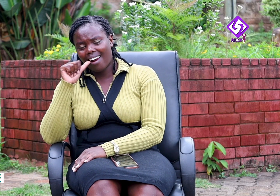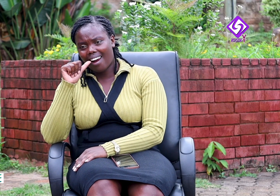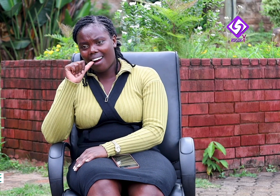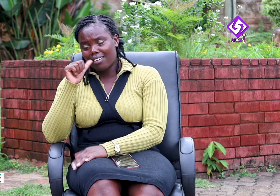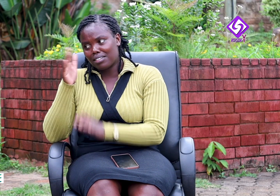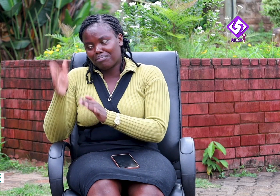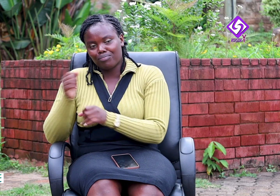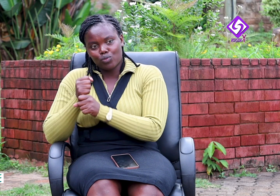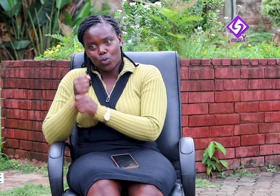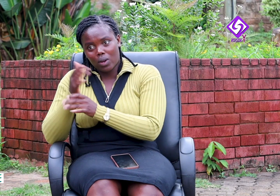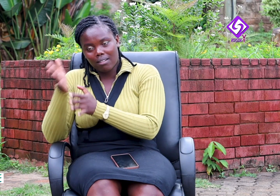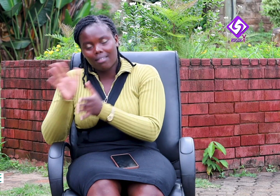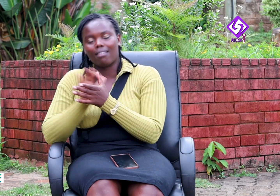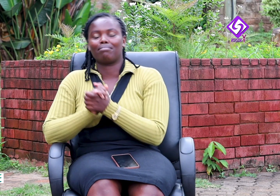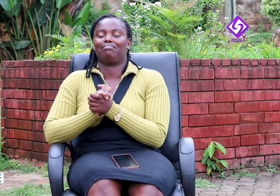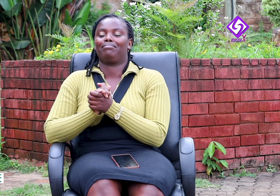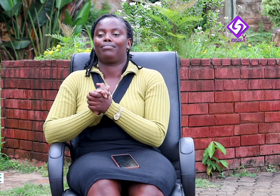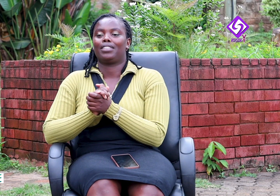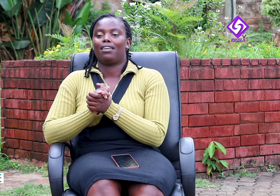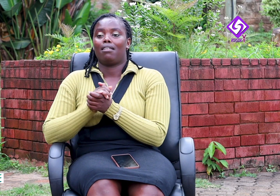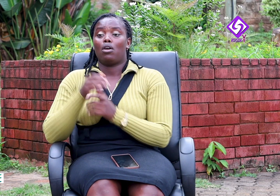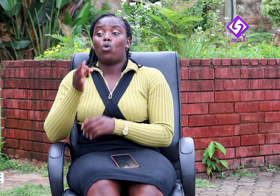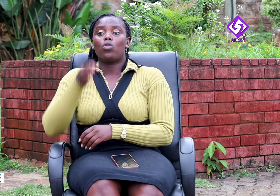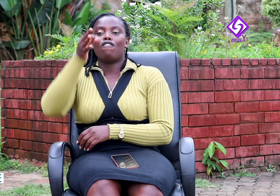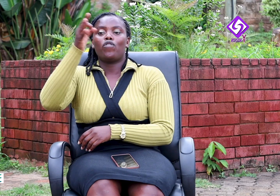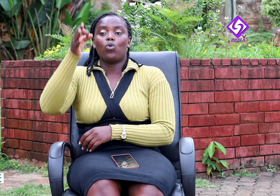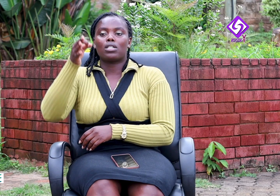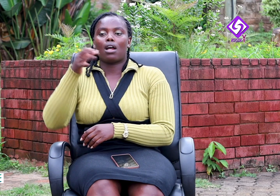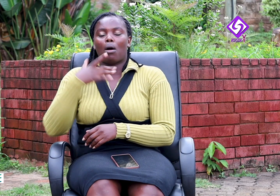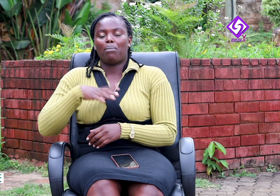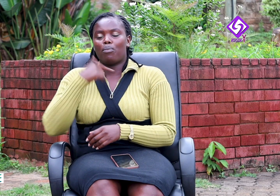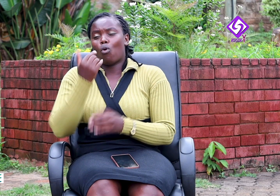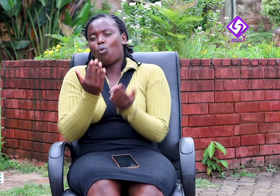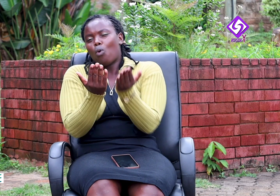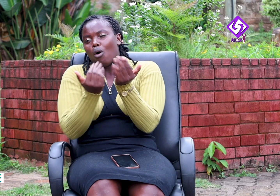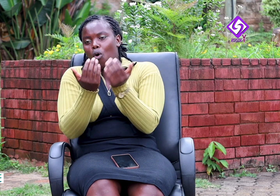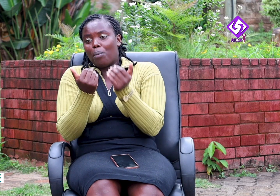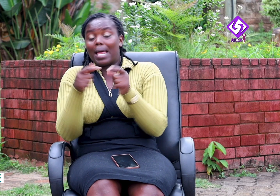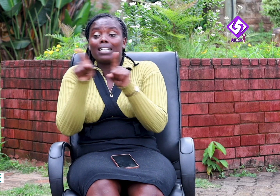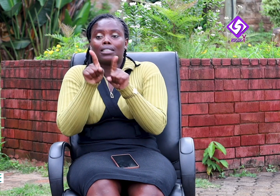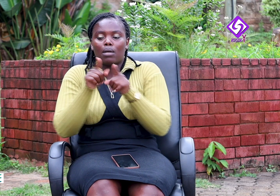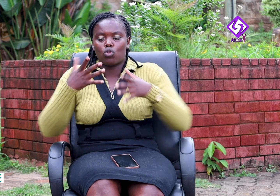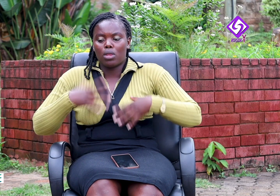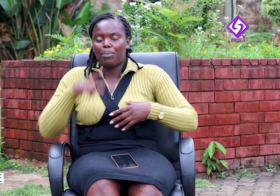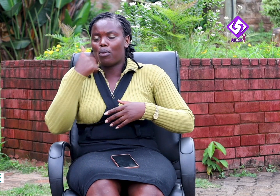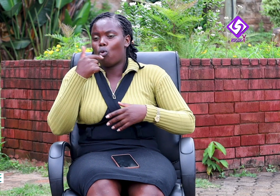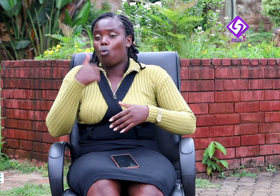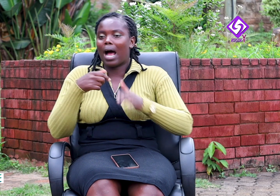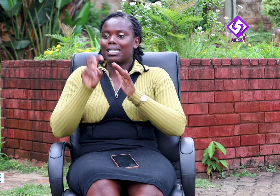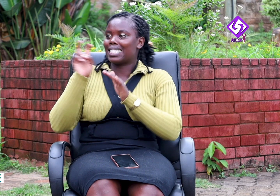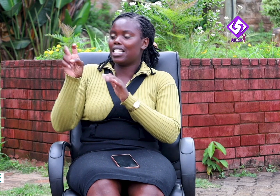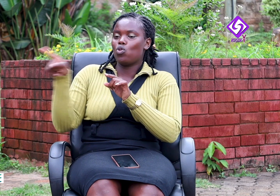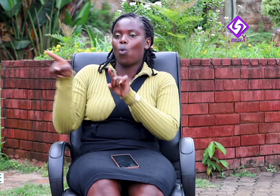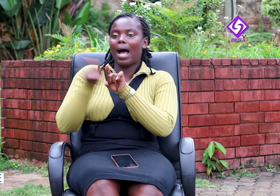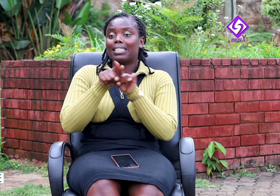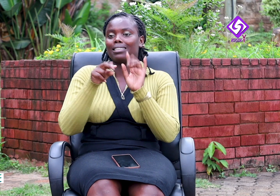as you have already talked more about what you do, what are the future plans, or what do we expect